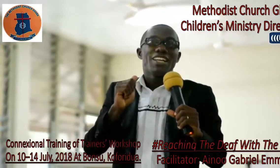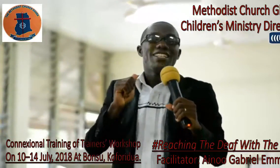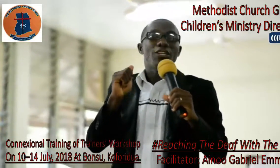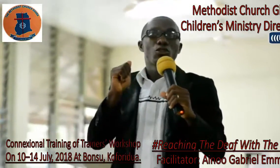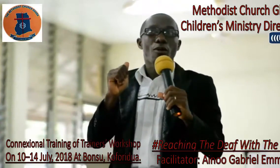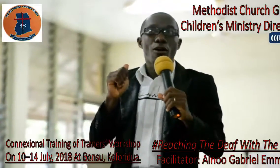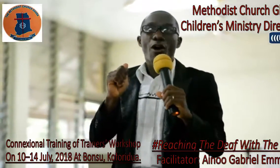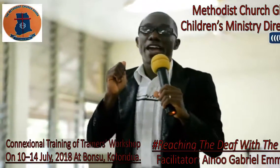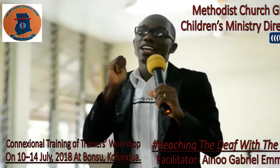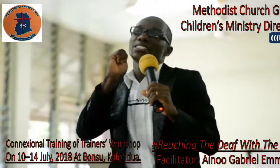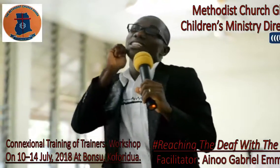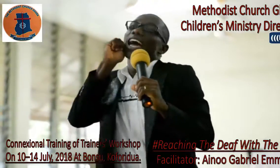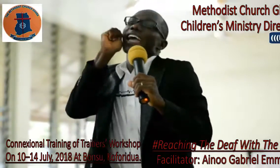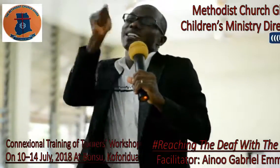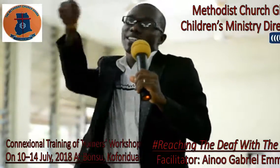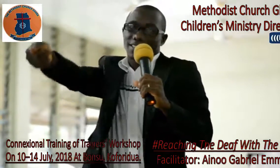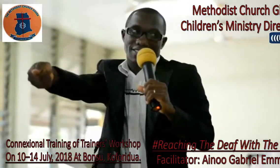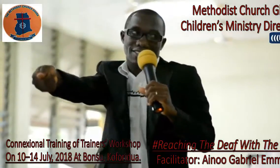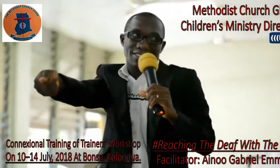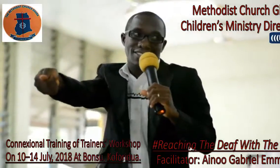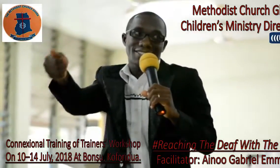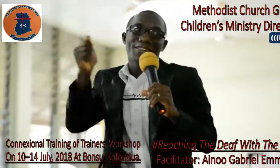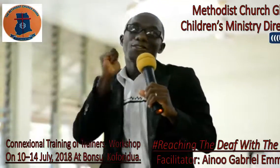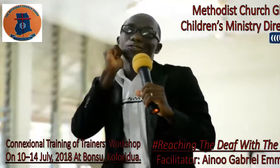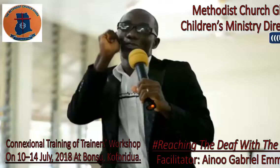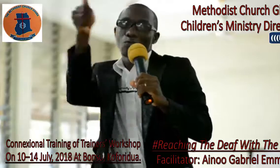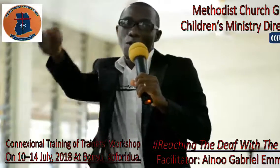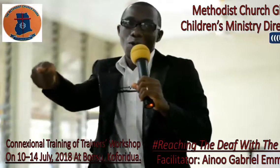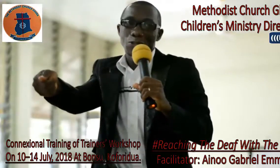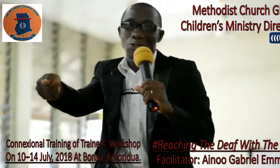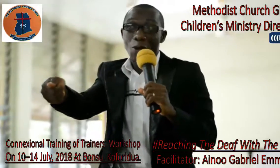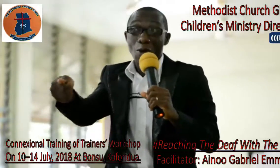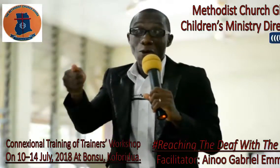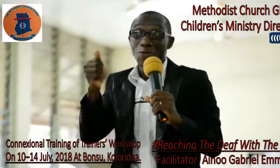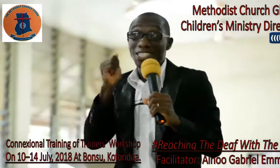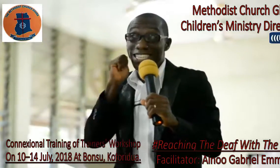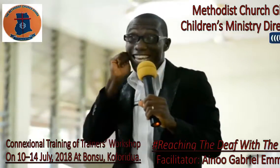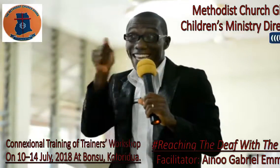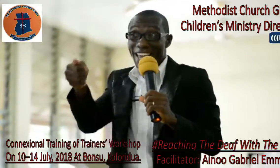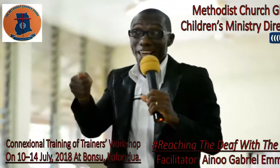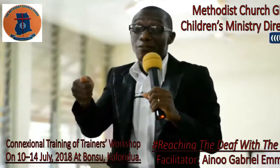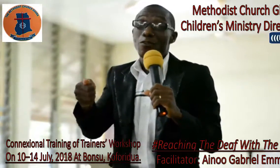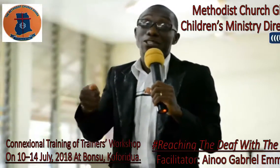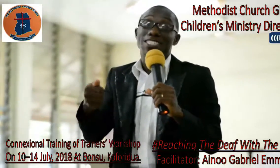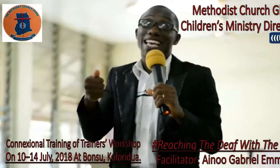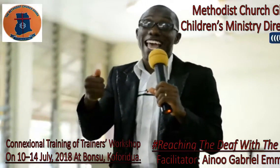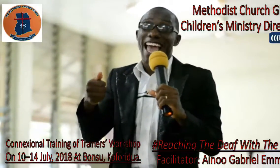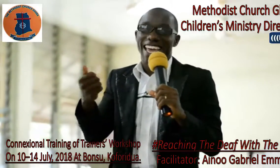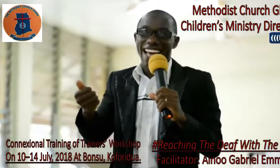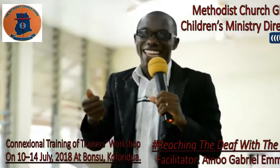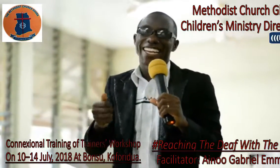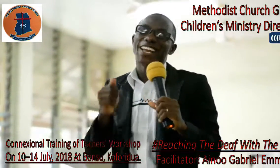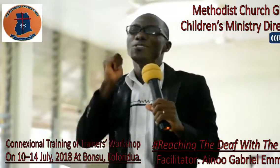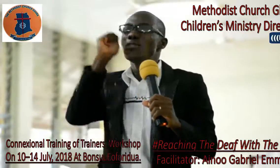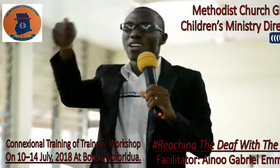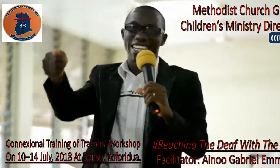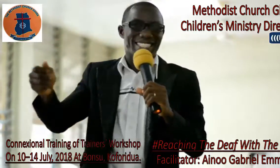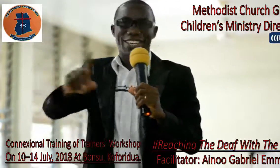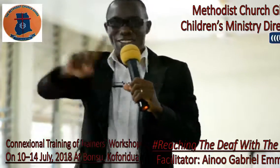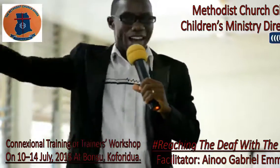The tomorrow is like this. Tomorrow. So you see, if you want to say a girl and then you do this, you are